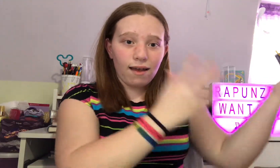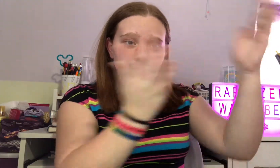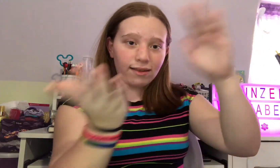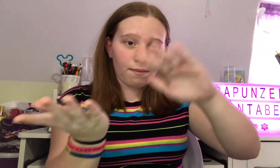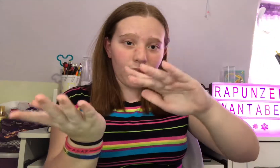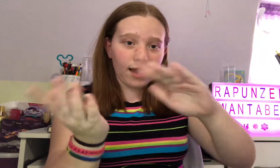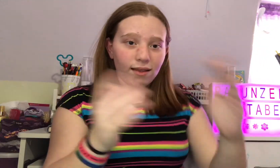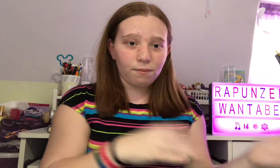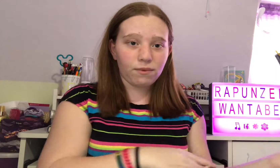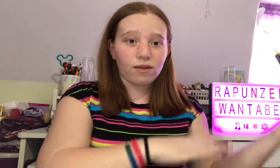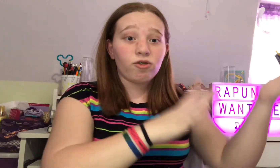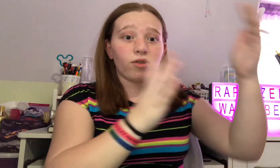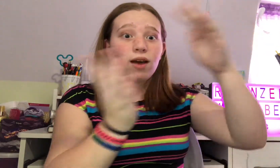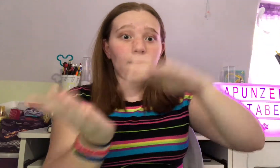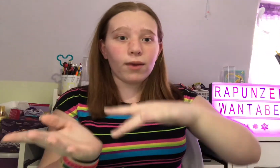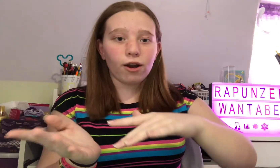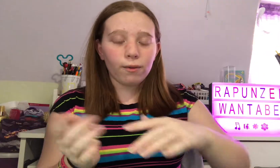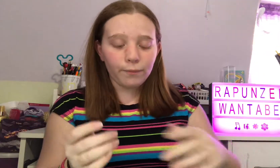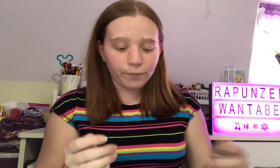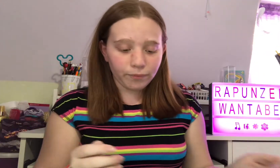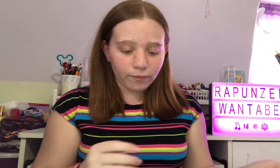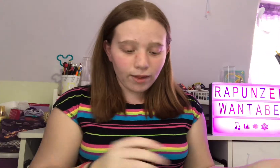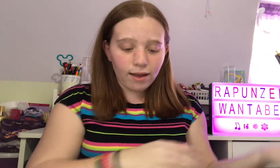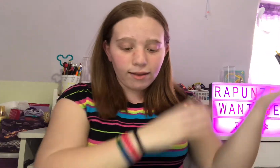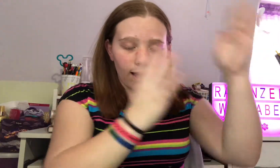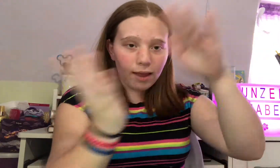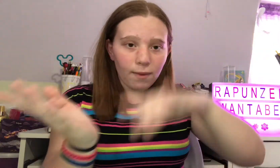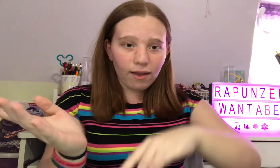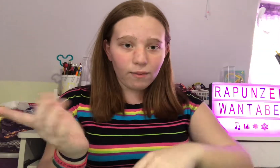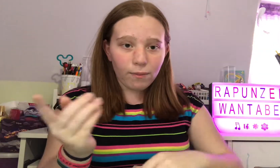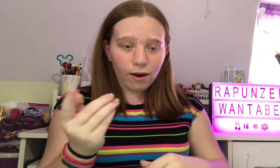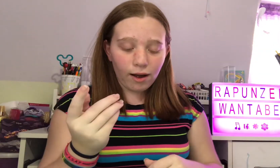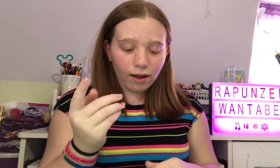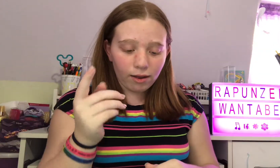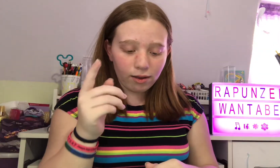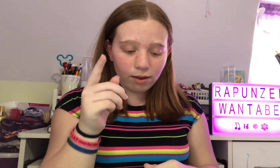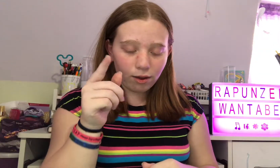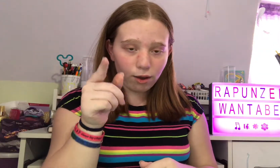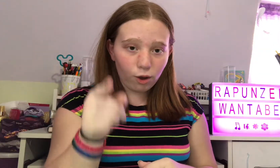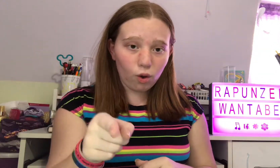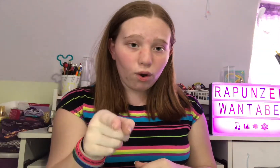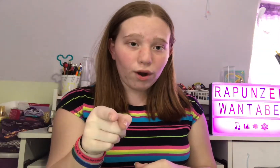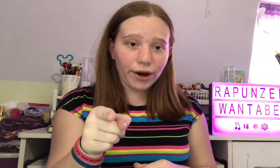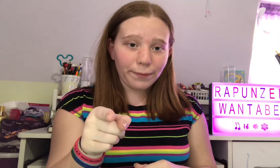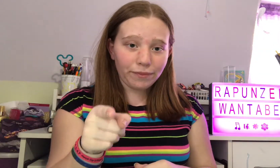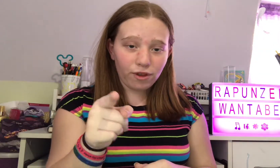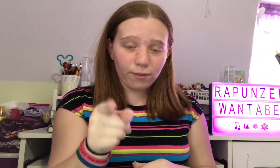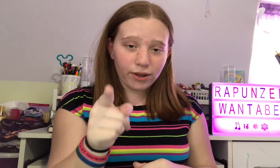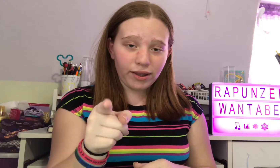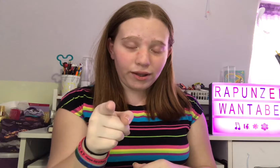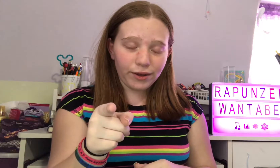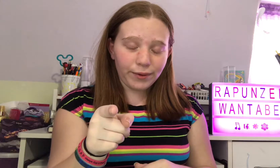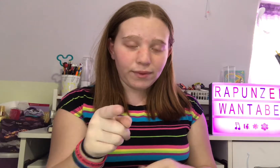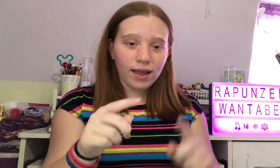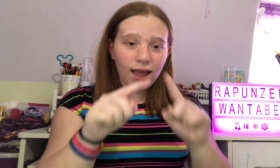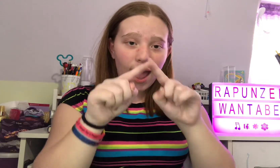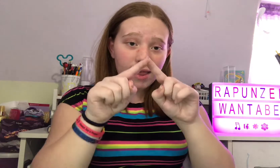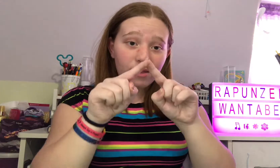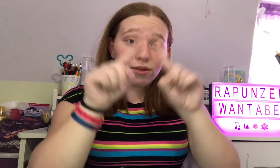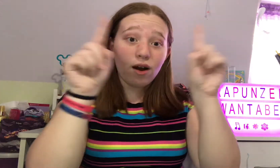like the same thing, except it's just kind of bigger. Time has brought your, so you point to you, and then do the